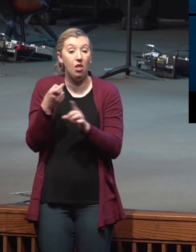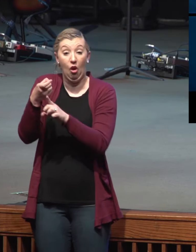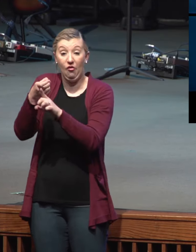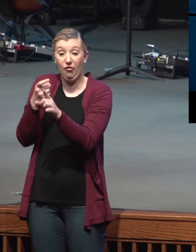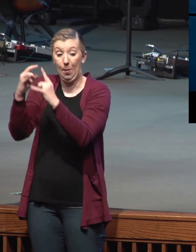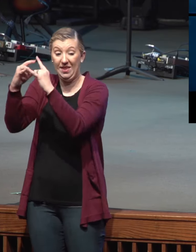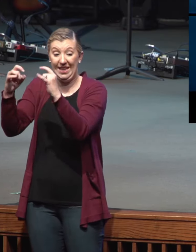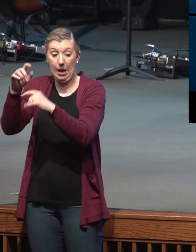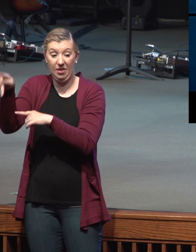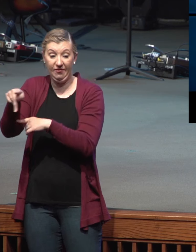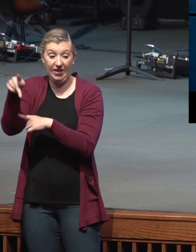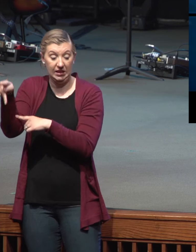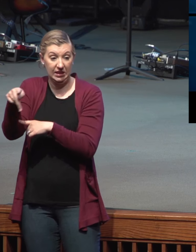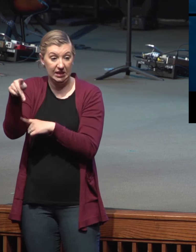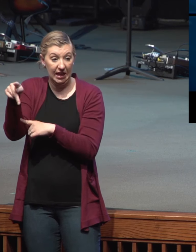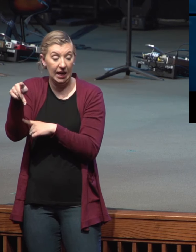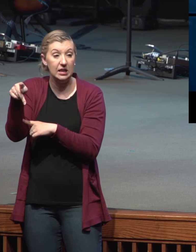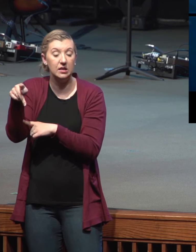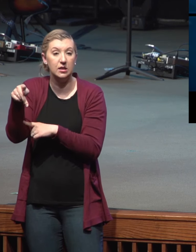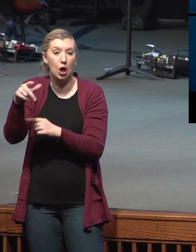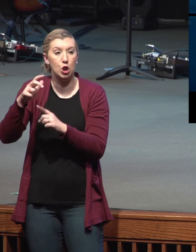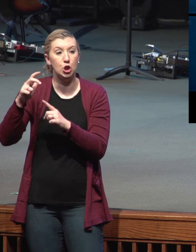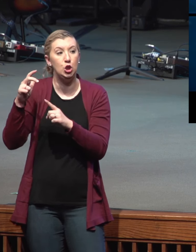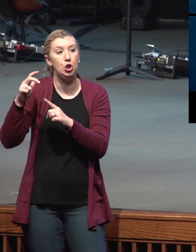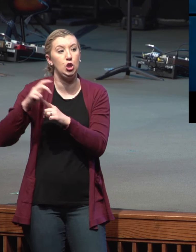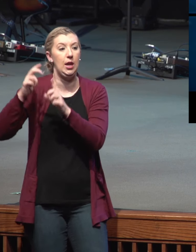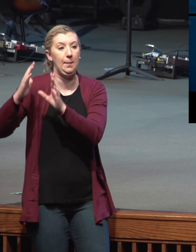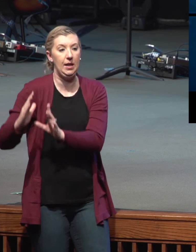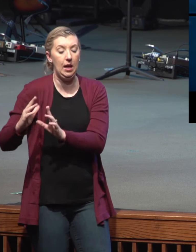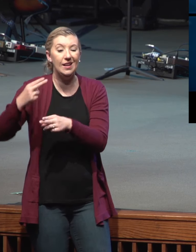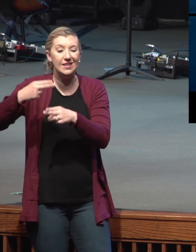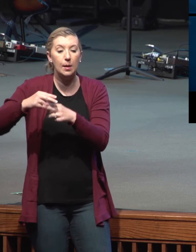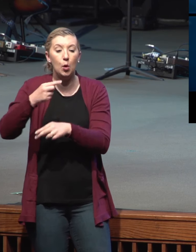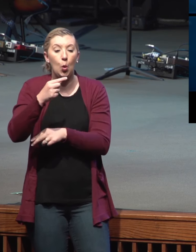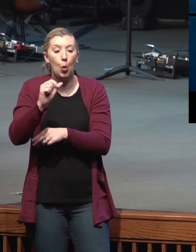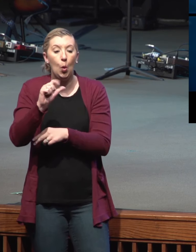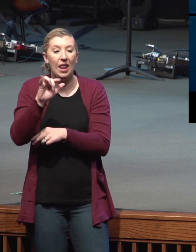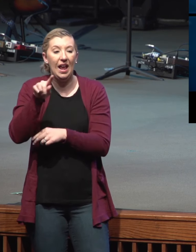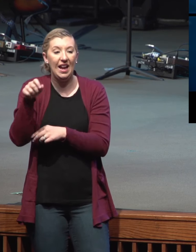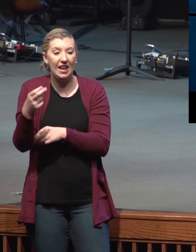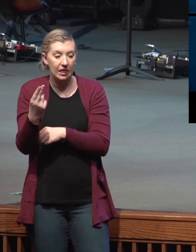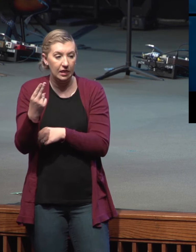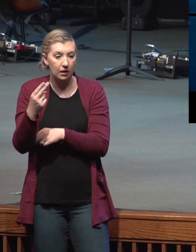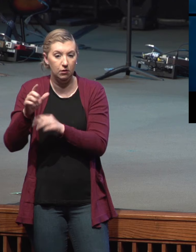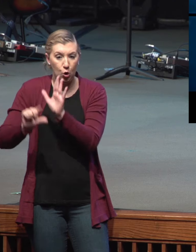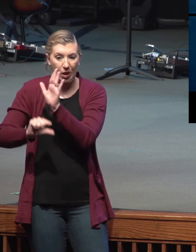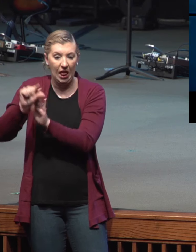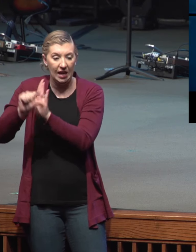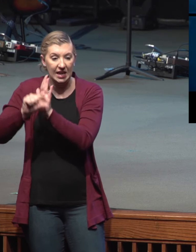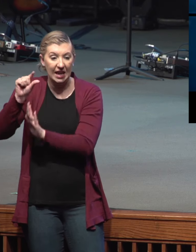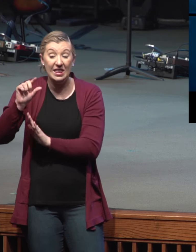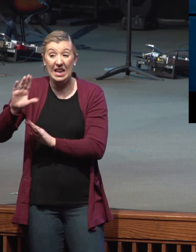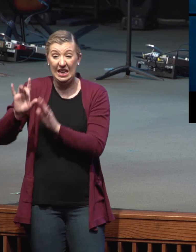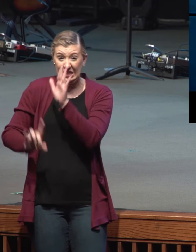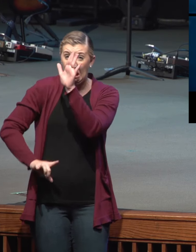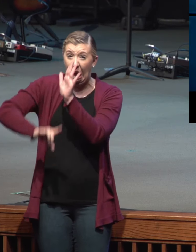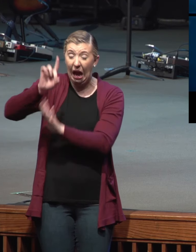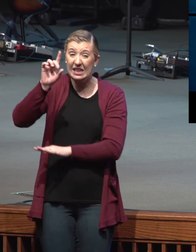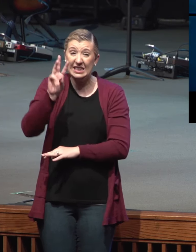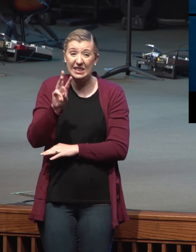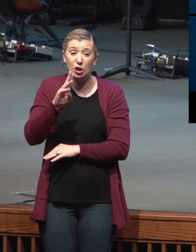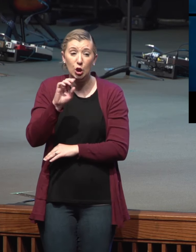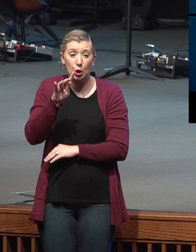camp of the Philistines a champion named Goliath of Gath, whose height was 6 cubits